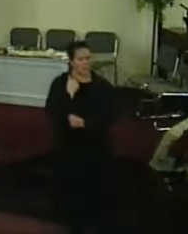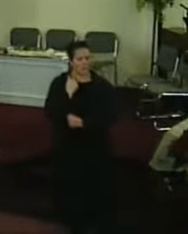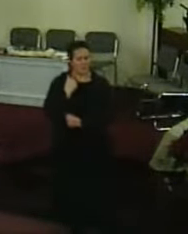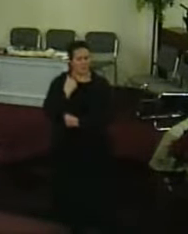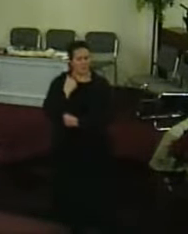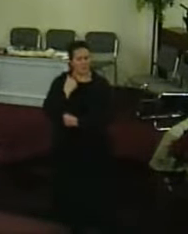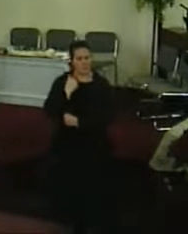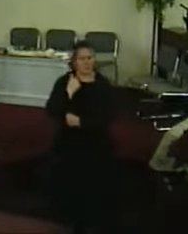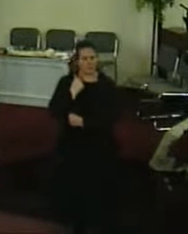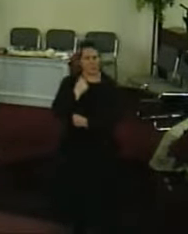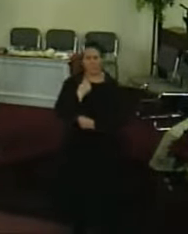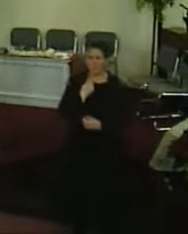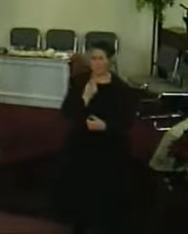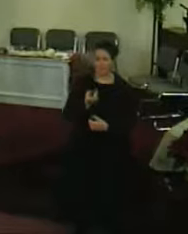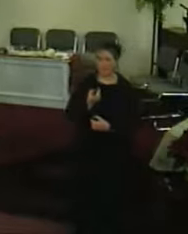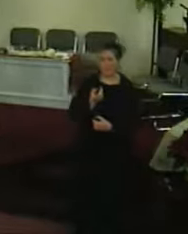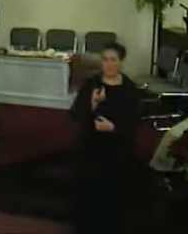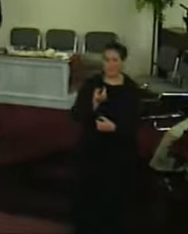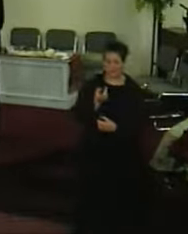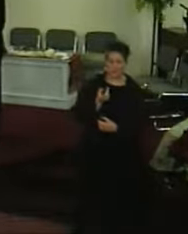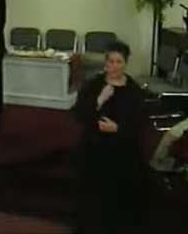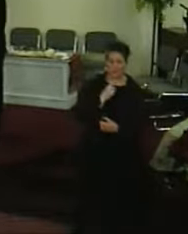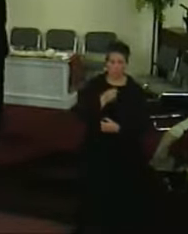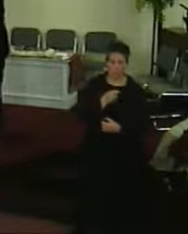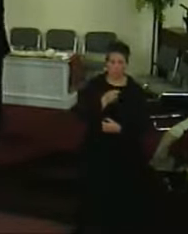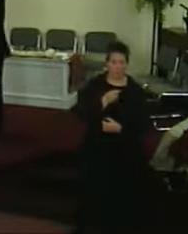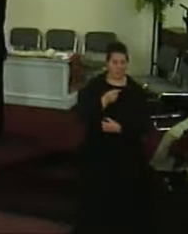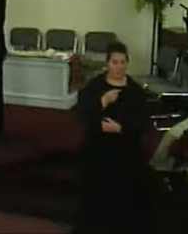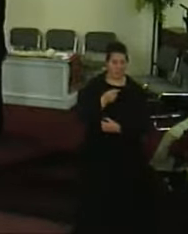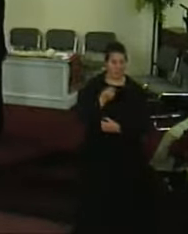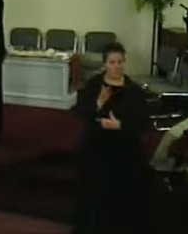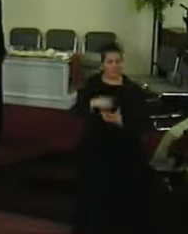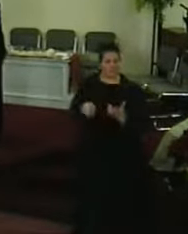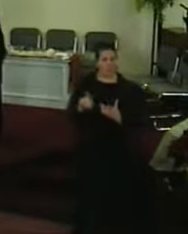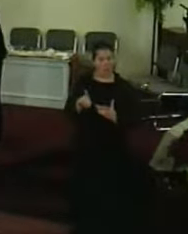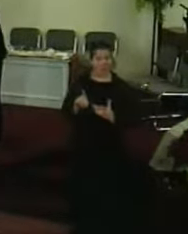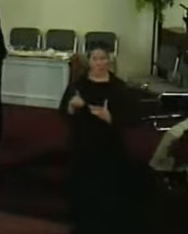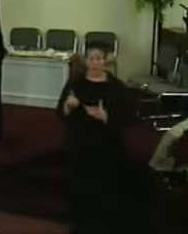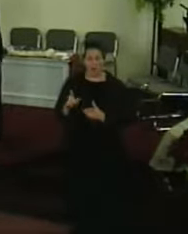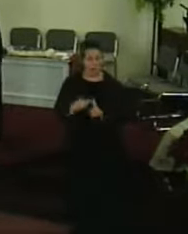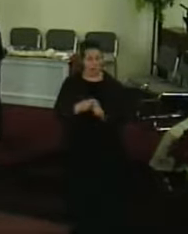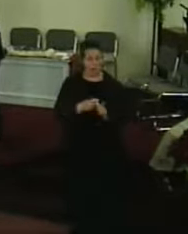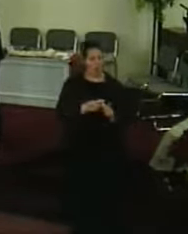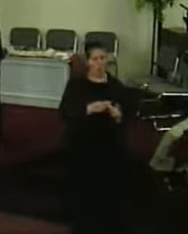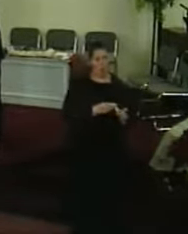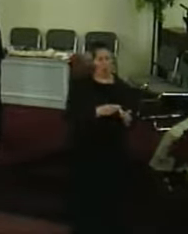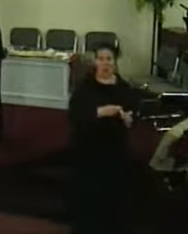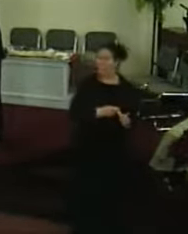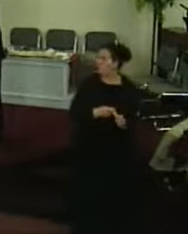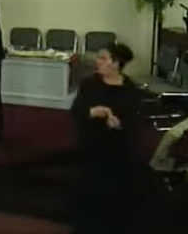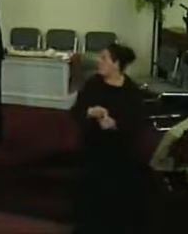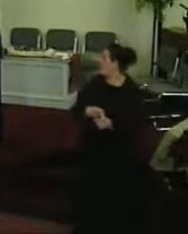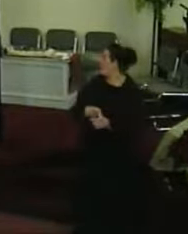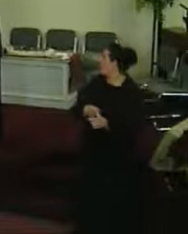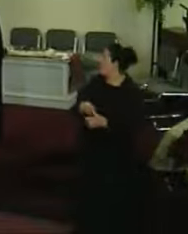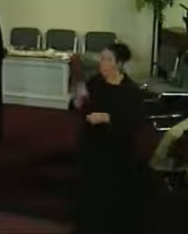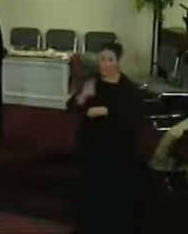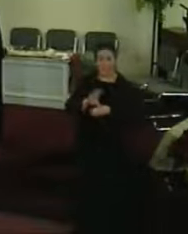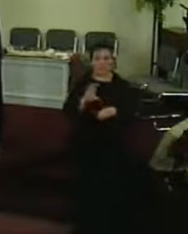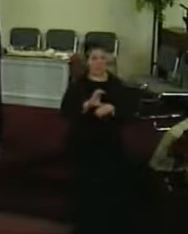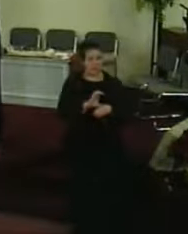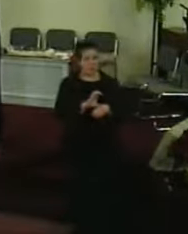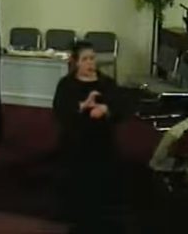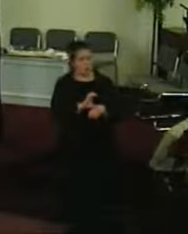I mean, really, folks. Someone comes running in here. The church is surrounded by 10,000